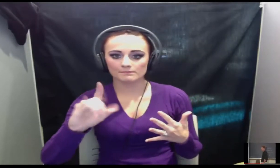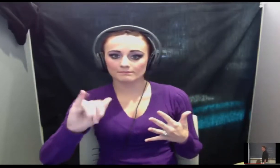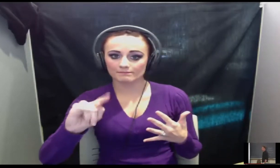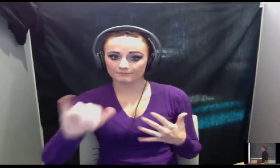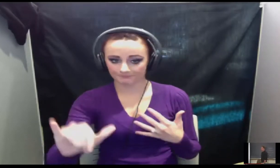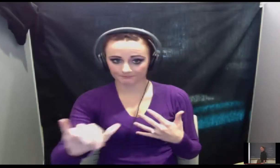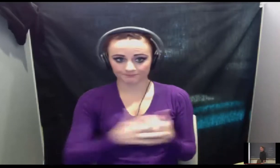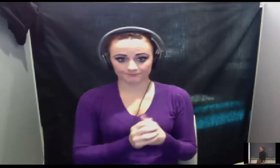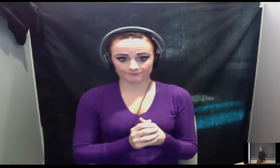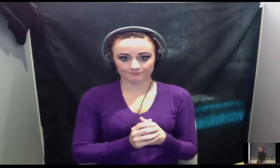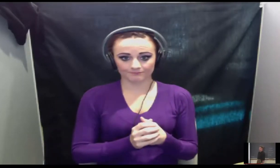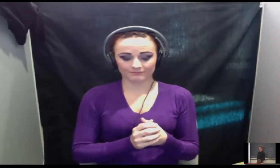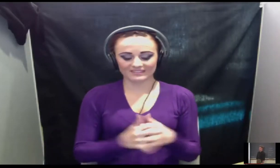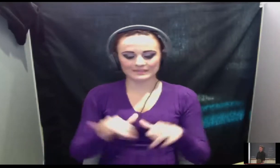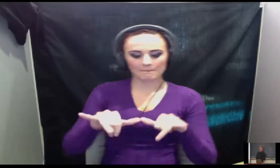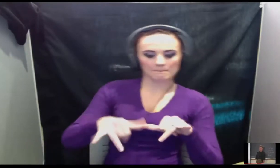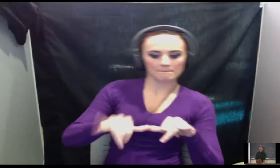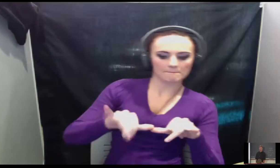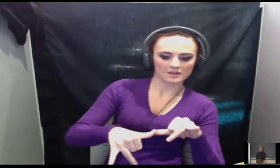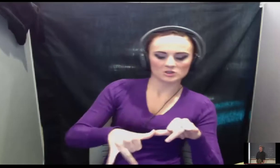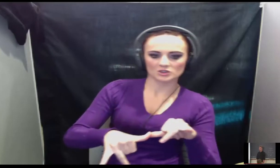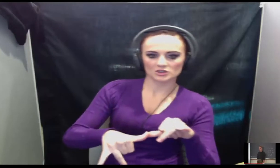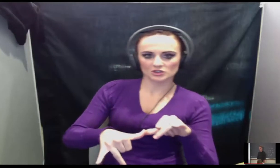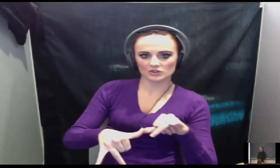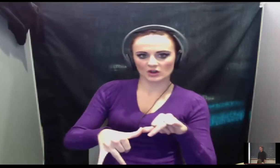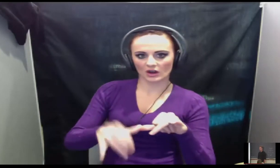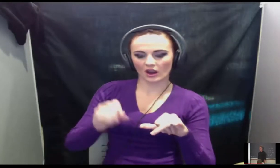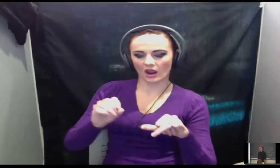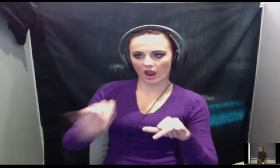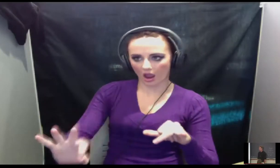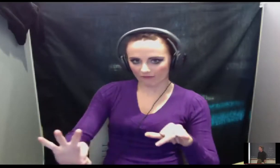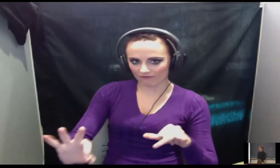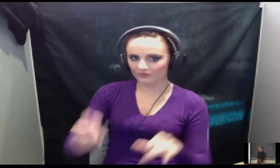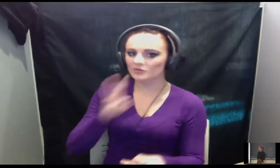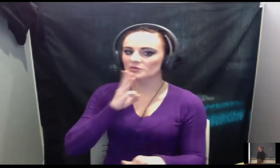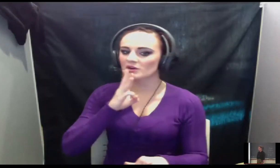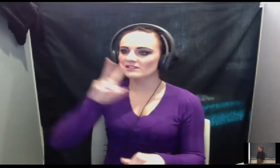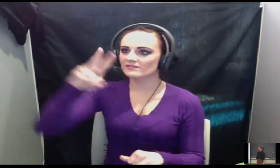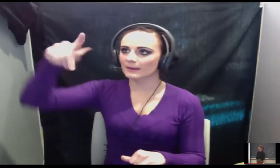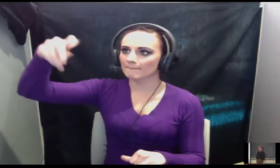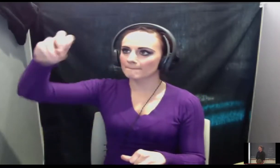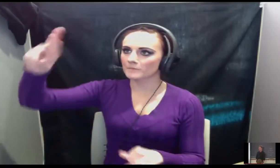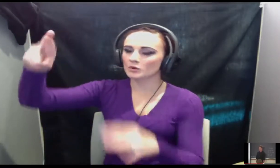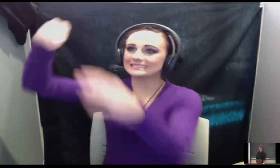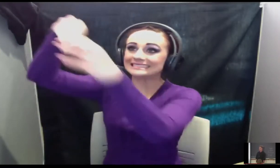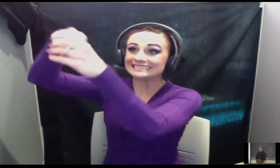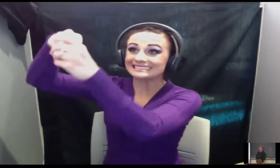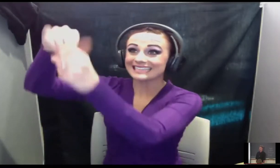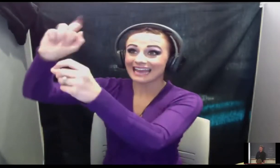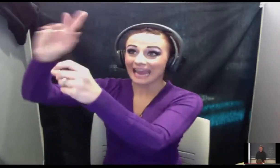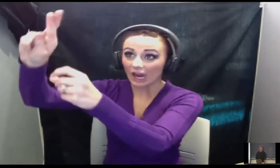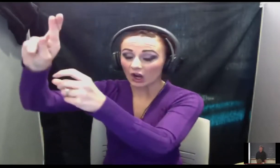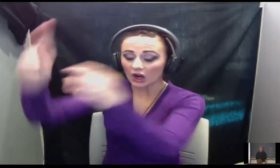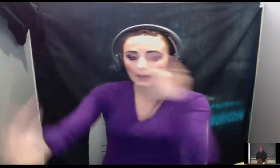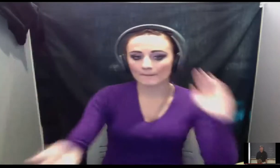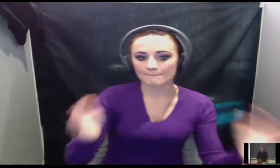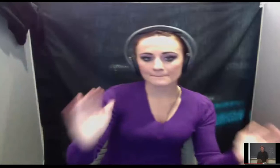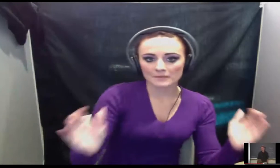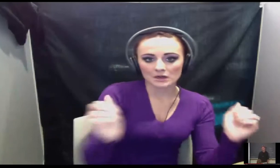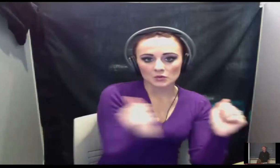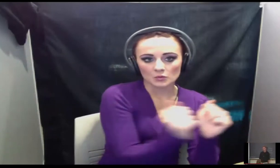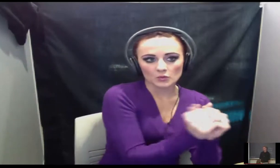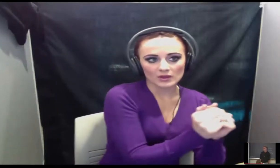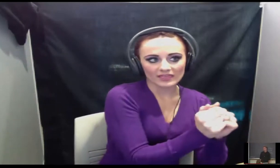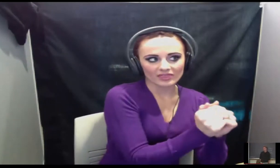The measure of the amount of water vapor actually in the air compared with the maximum amount that the air